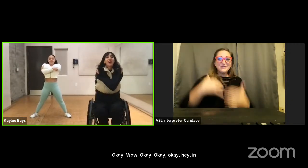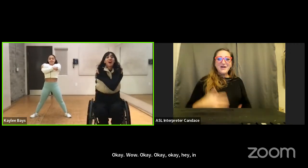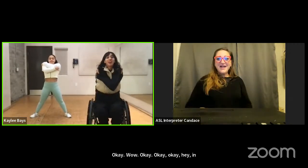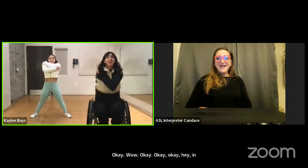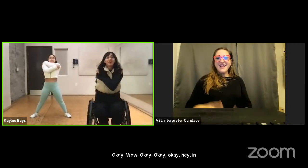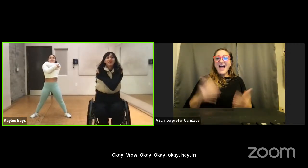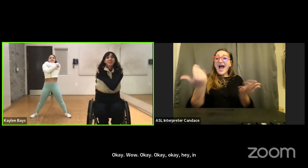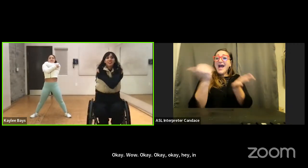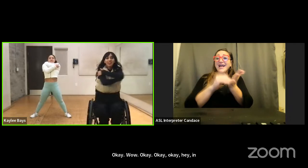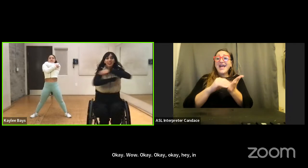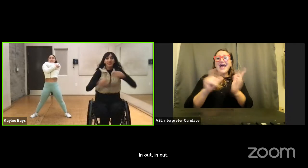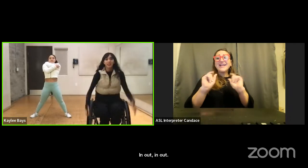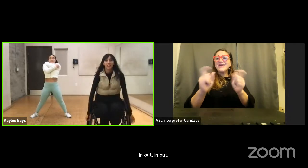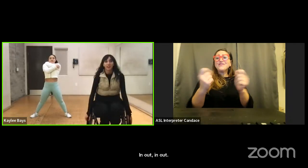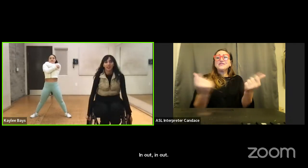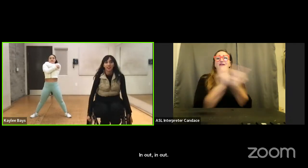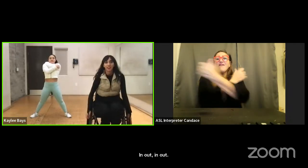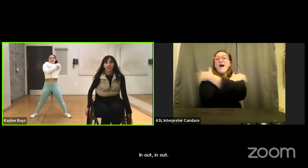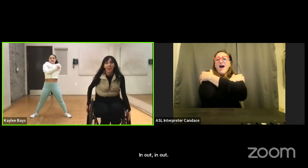yourself a hug.